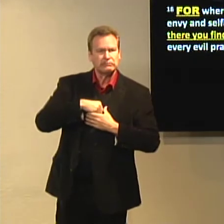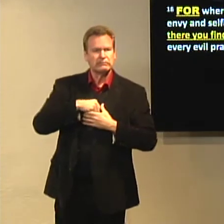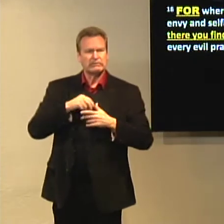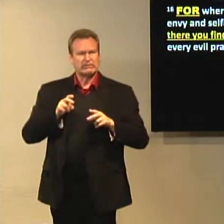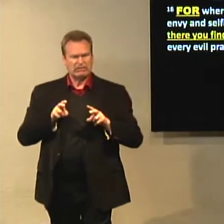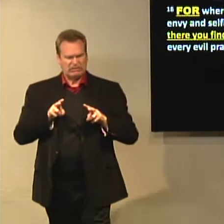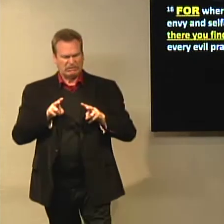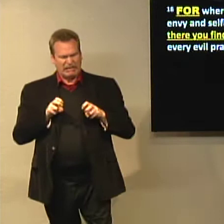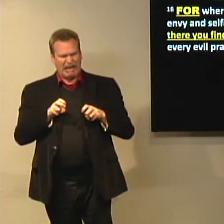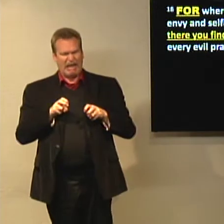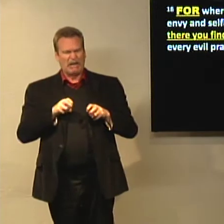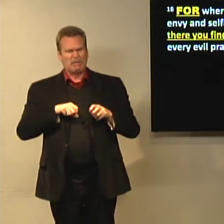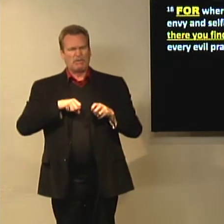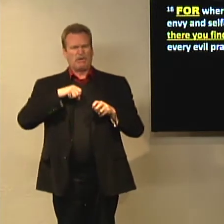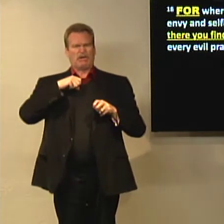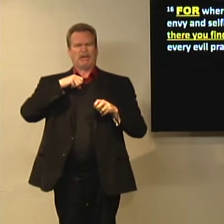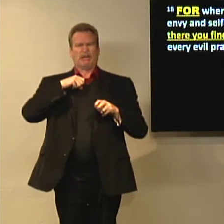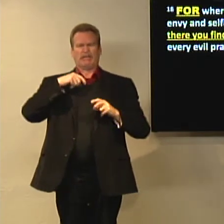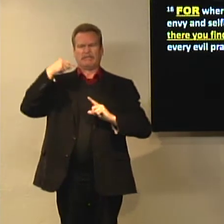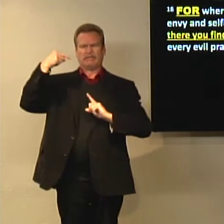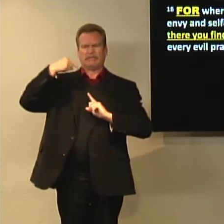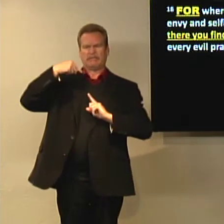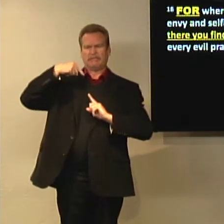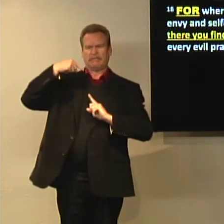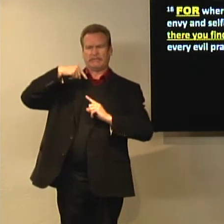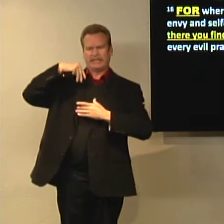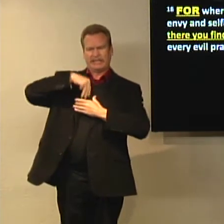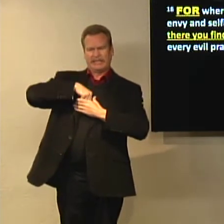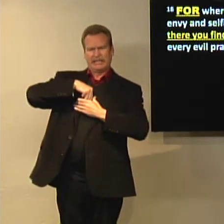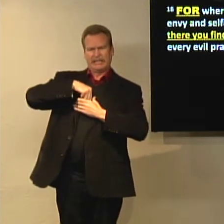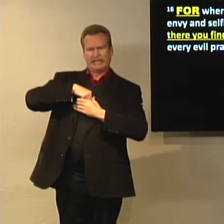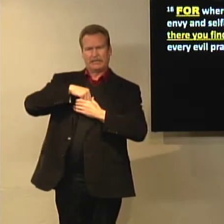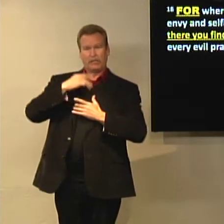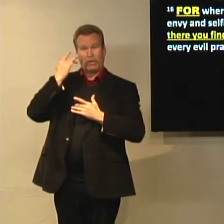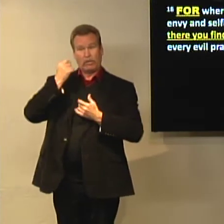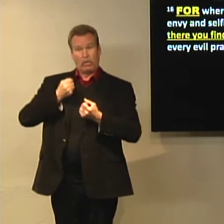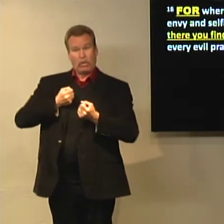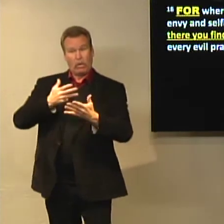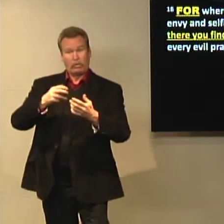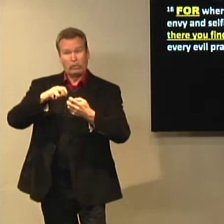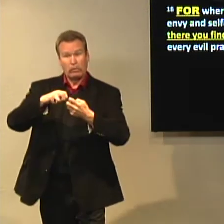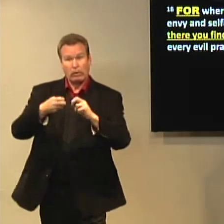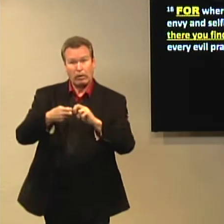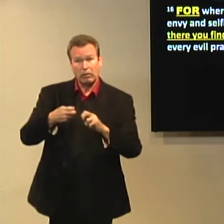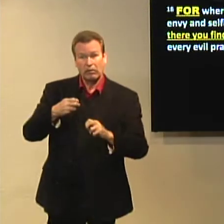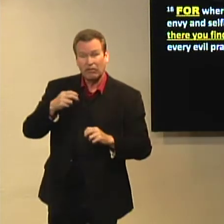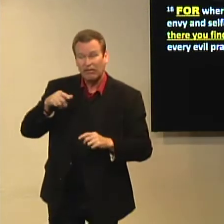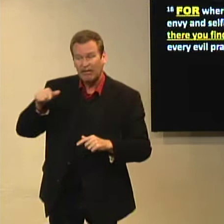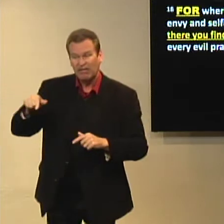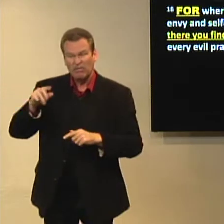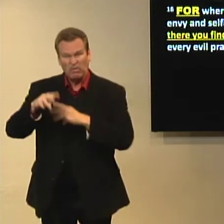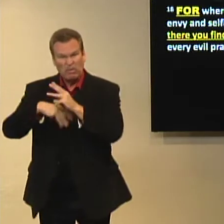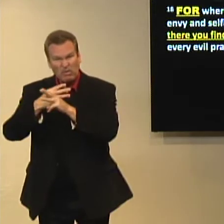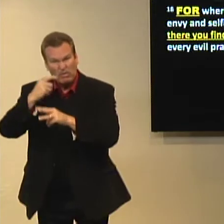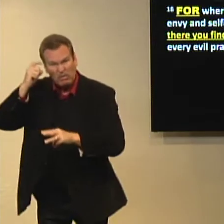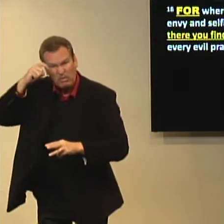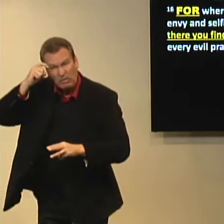we have envy within your heart, or you have a selfish ambition or pride for yourself. All of these things